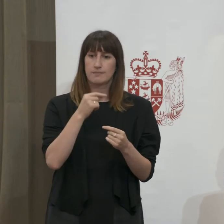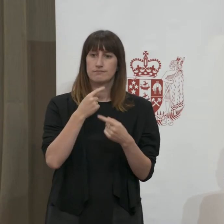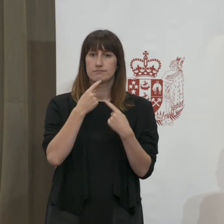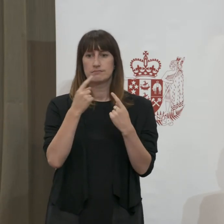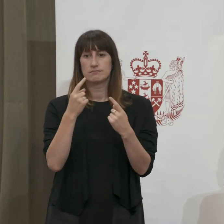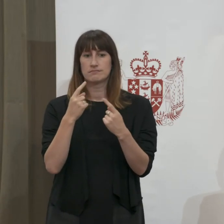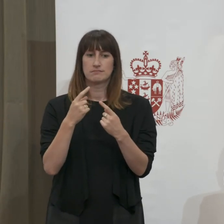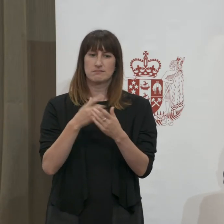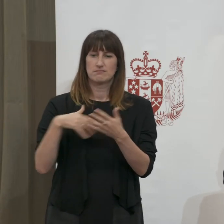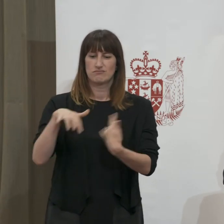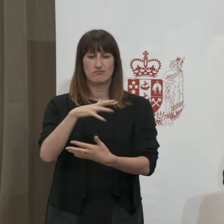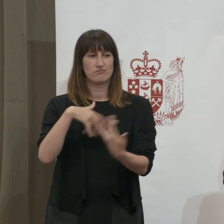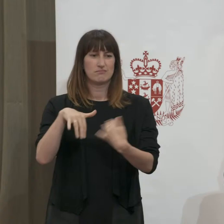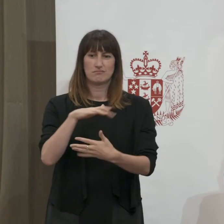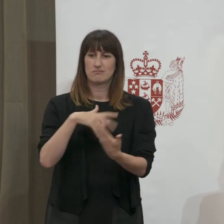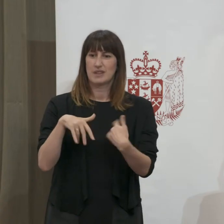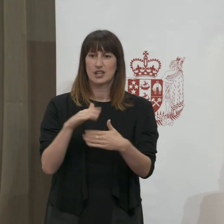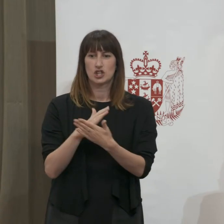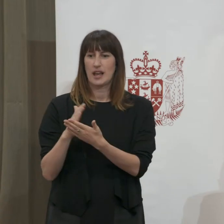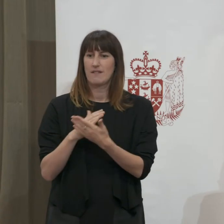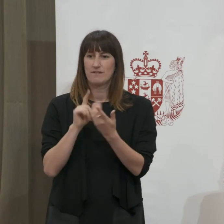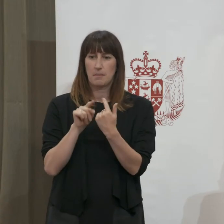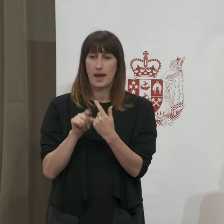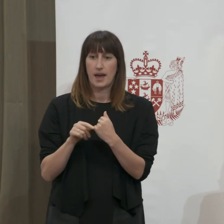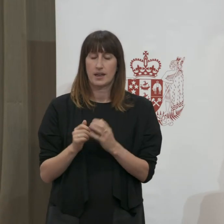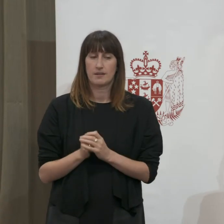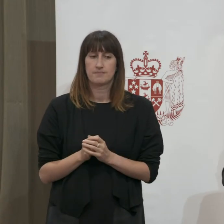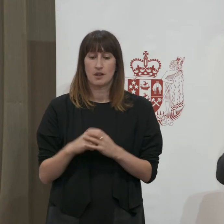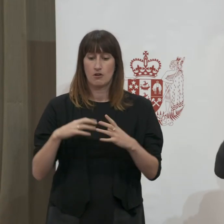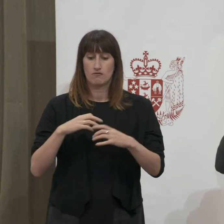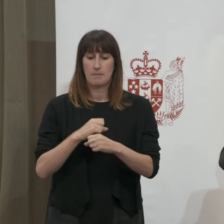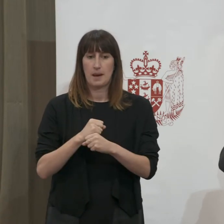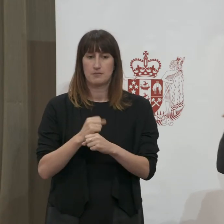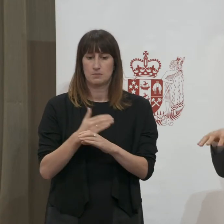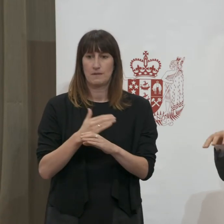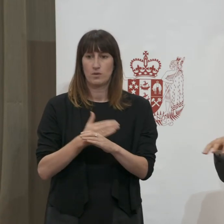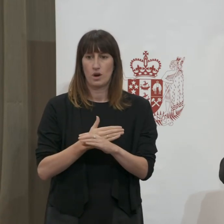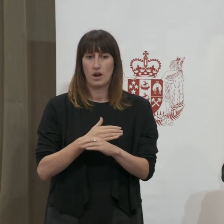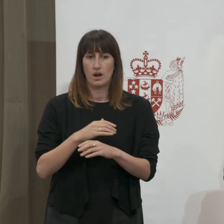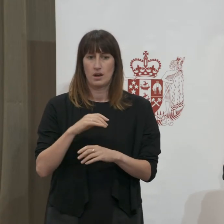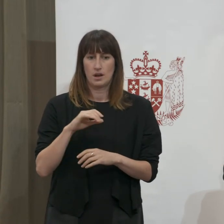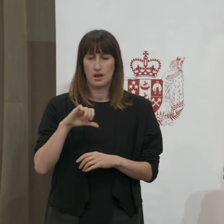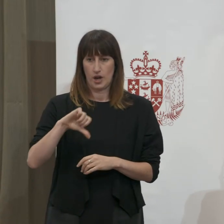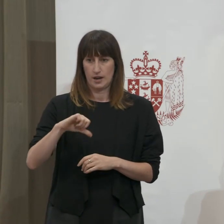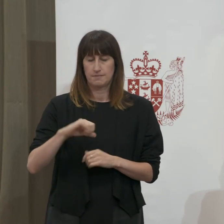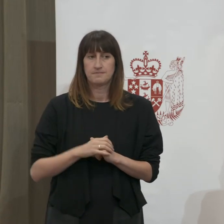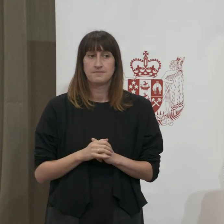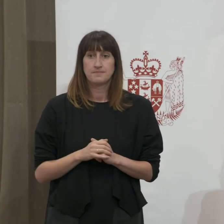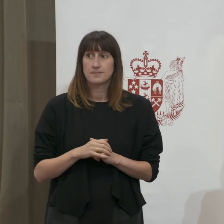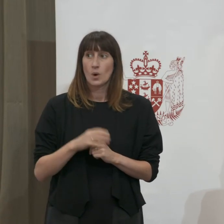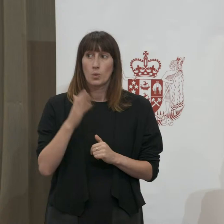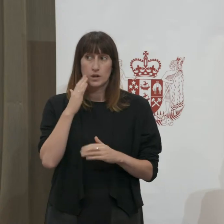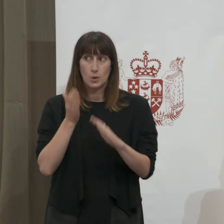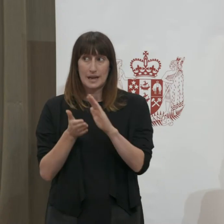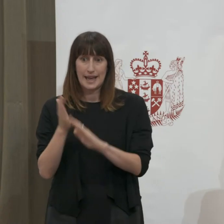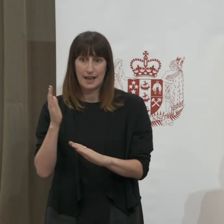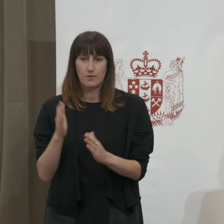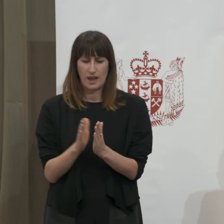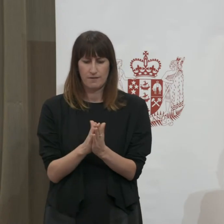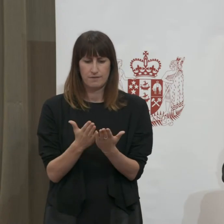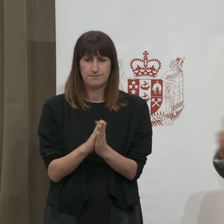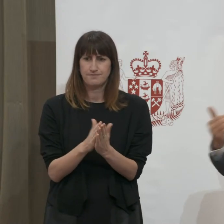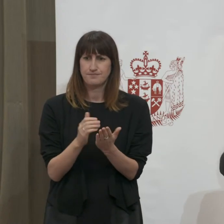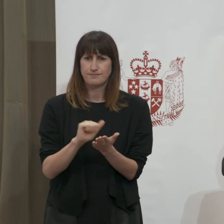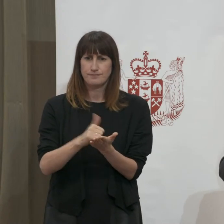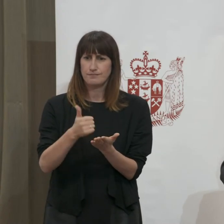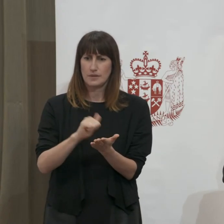at 9 a.m, so 55 minutes or so. On your way out, printed materials for you to take away will be available